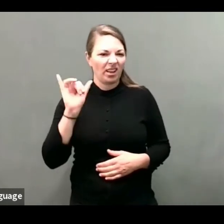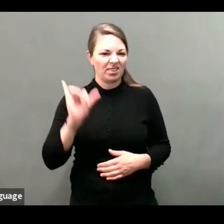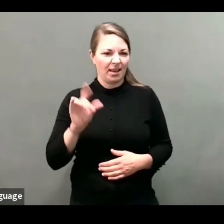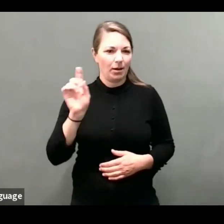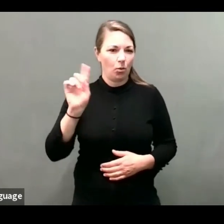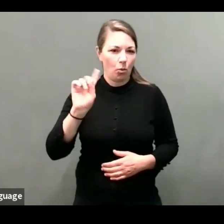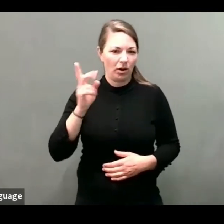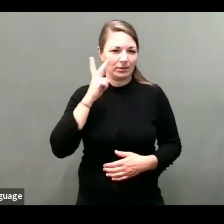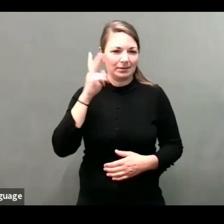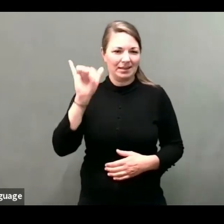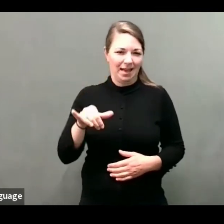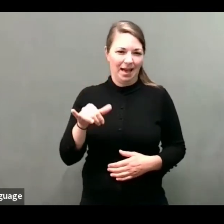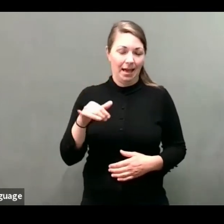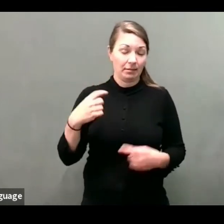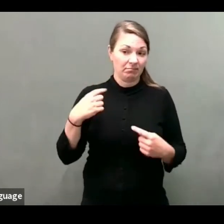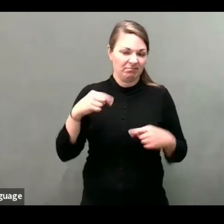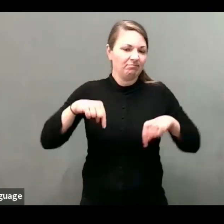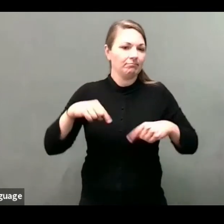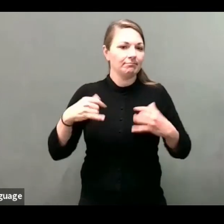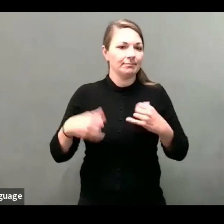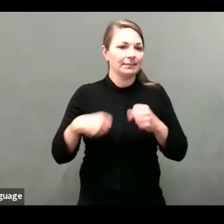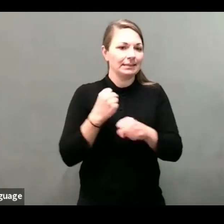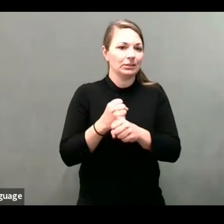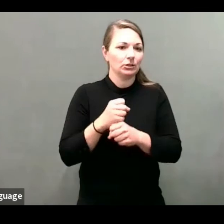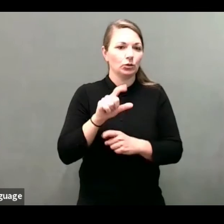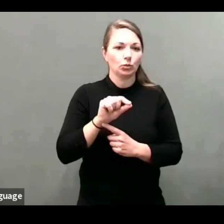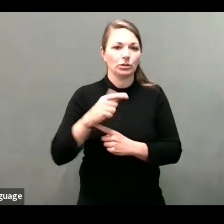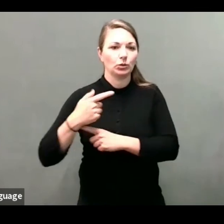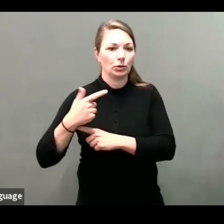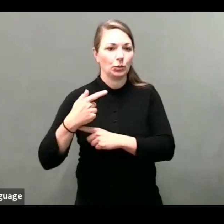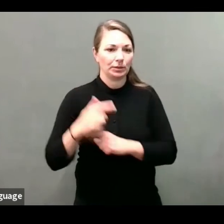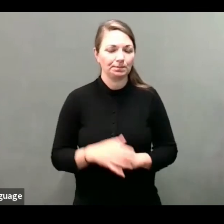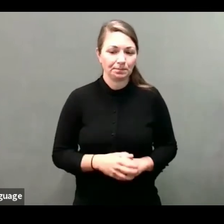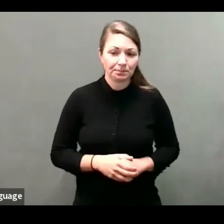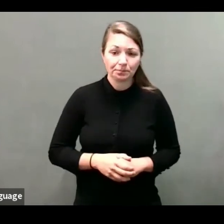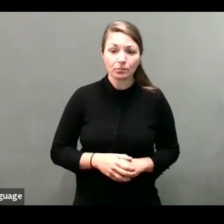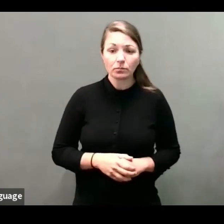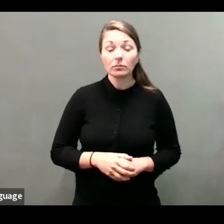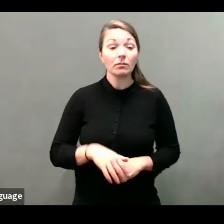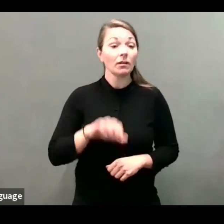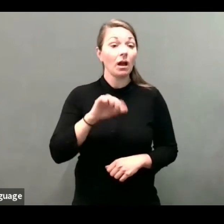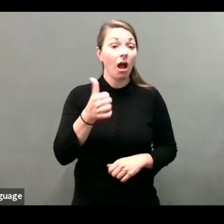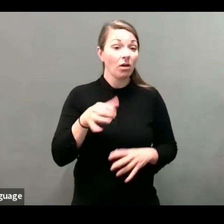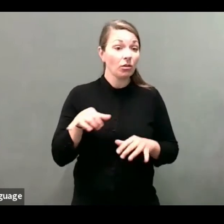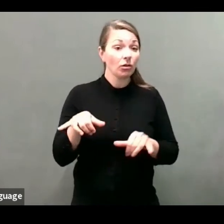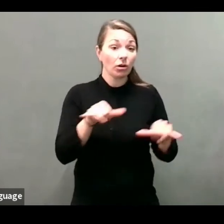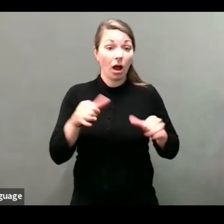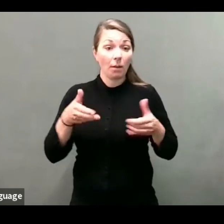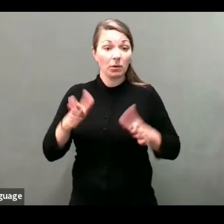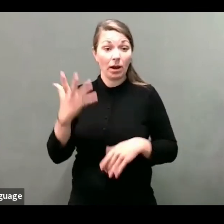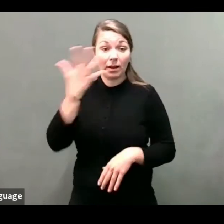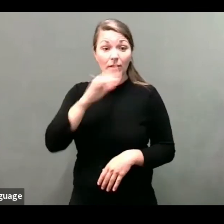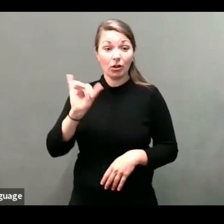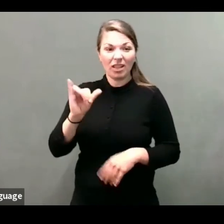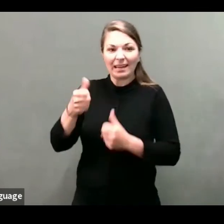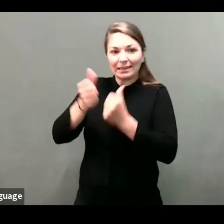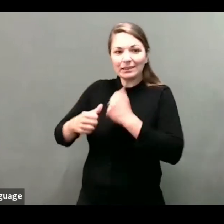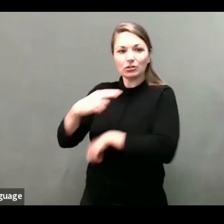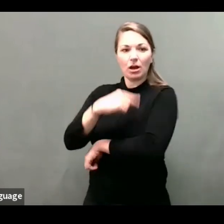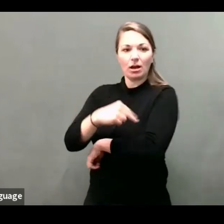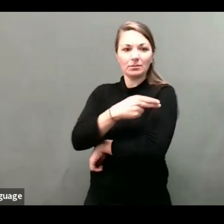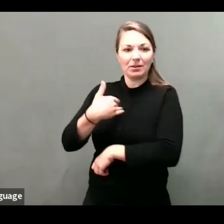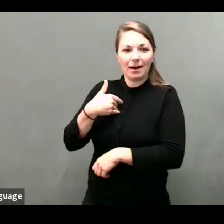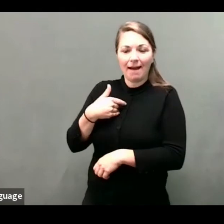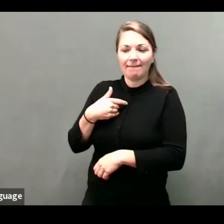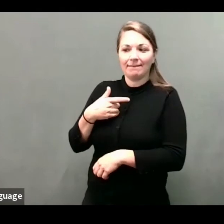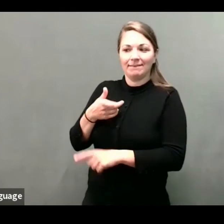to be as of 2021. Kind of another common model after that is for each hospital to